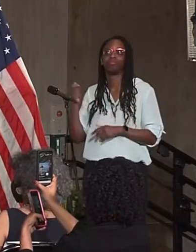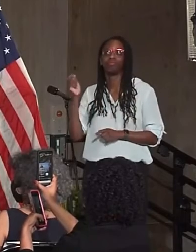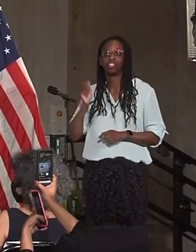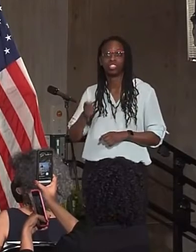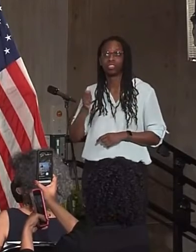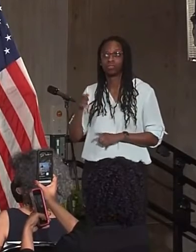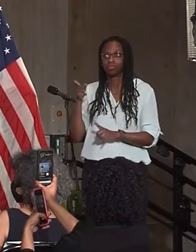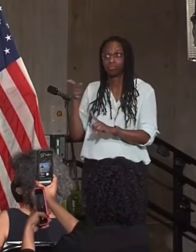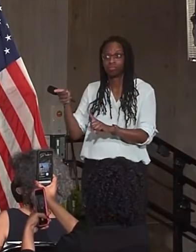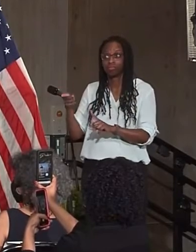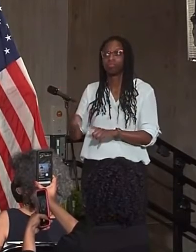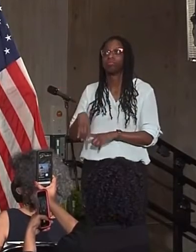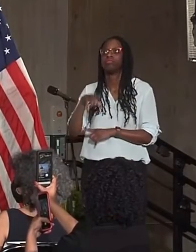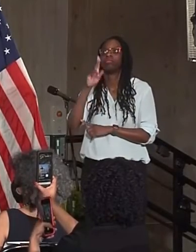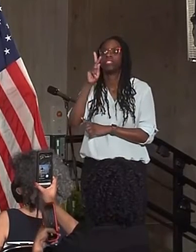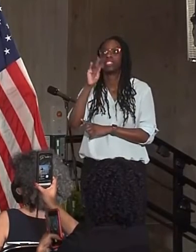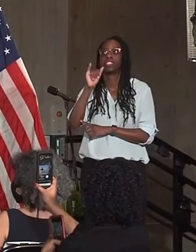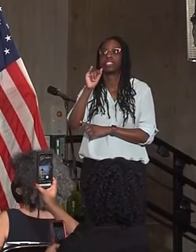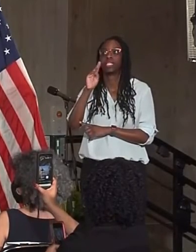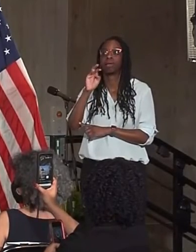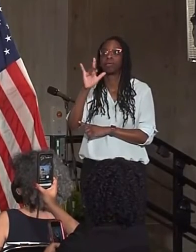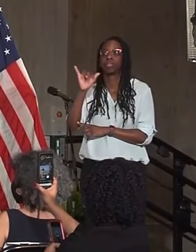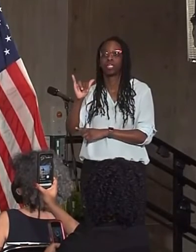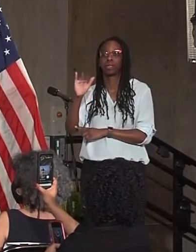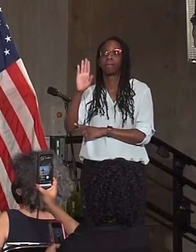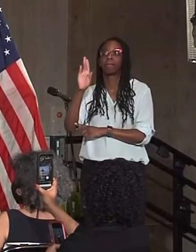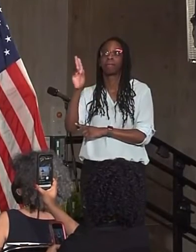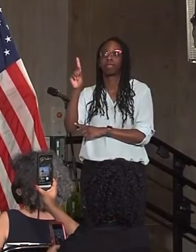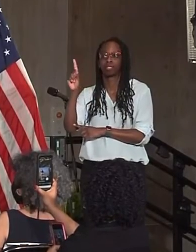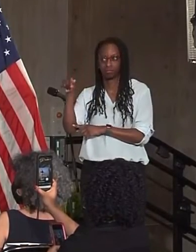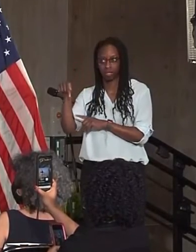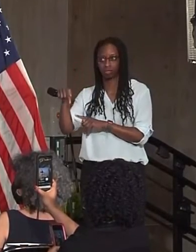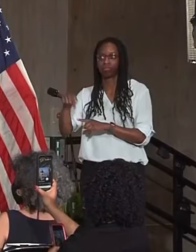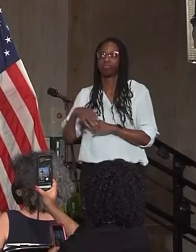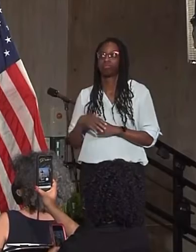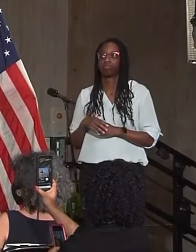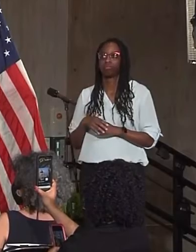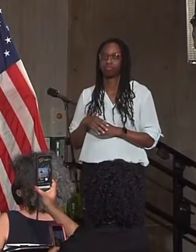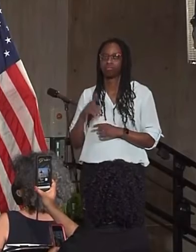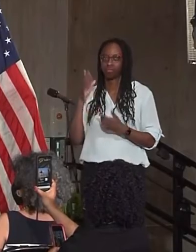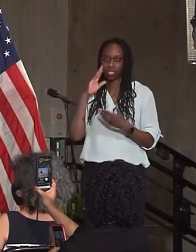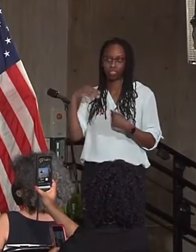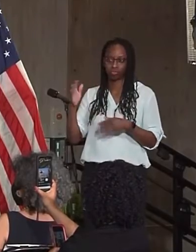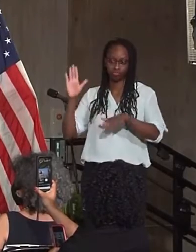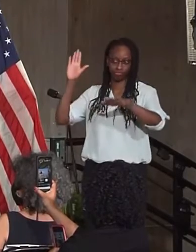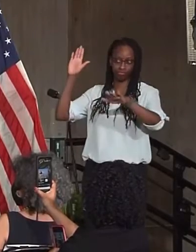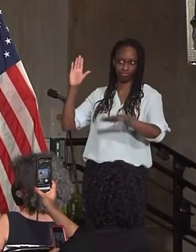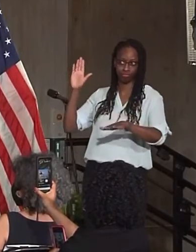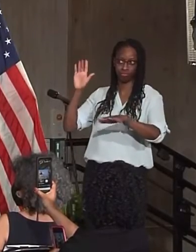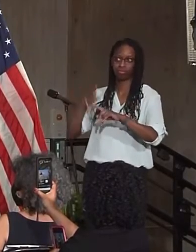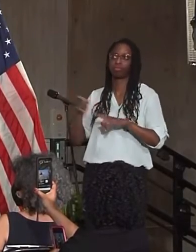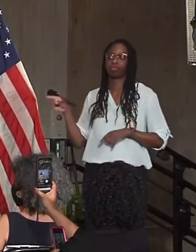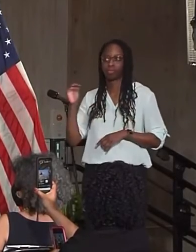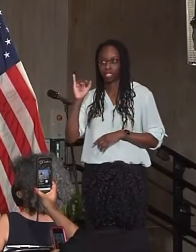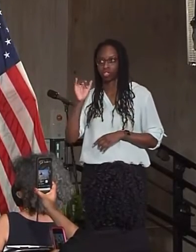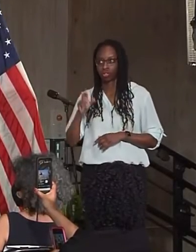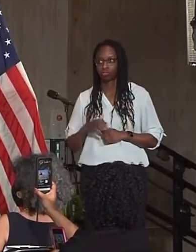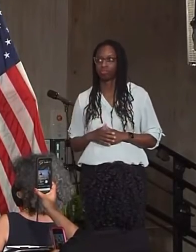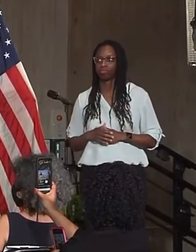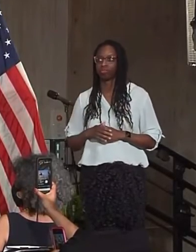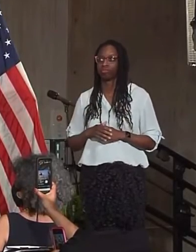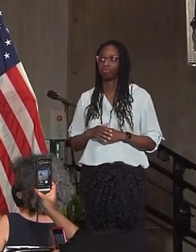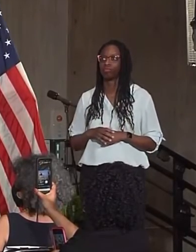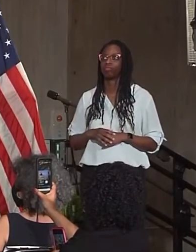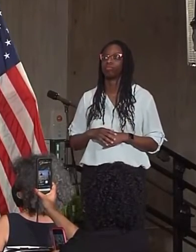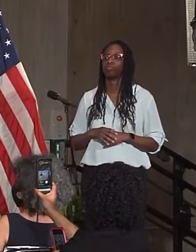mayor. Kimberly Budd was appointed to the Massachusetts Supreme Judicial Court as an associate justice in 2016 and